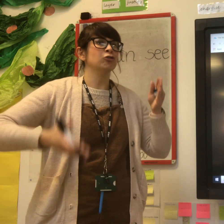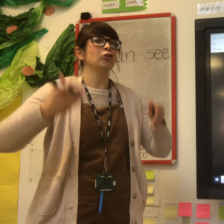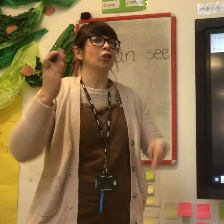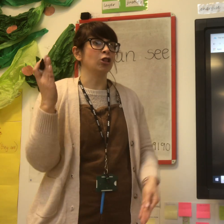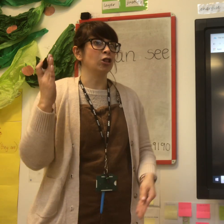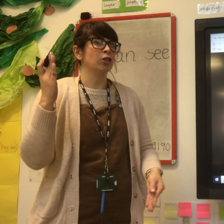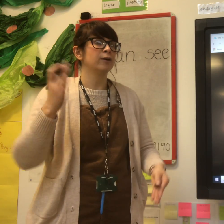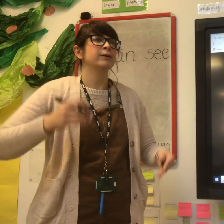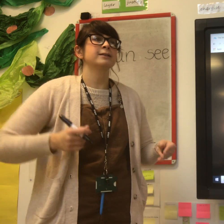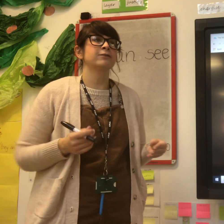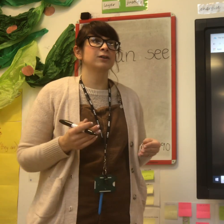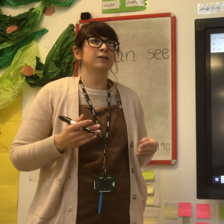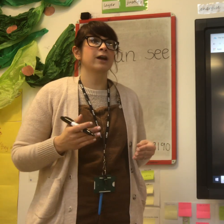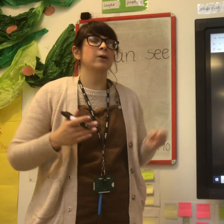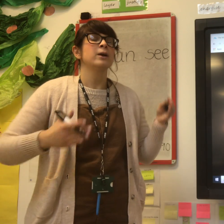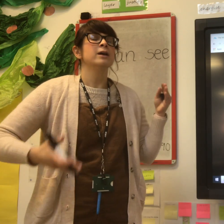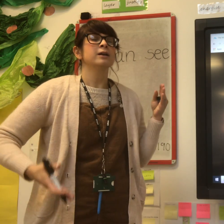G-earl. Let's have another go.